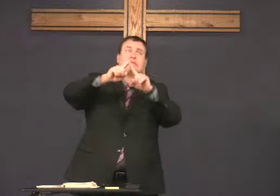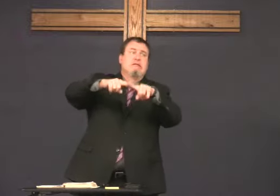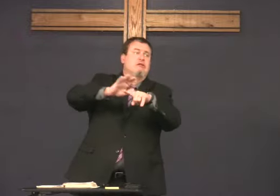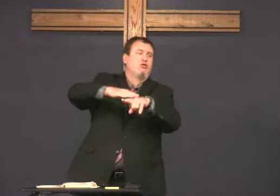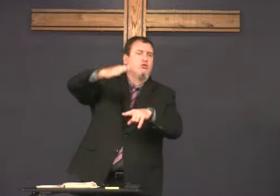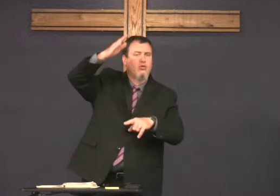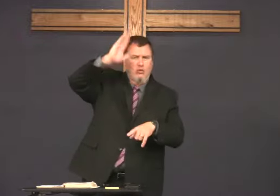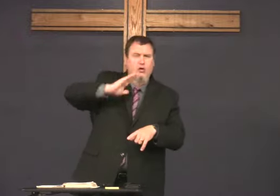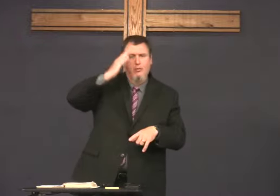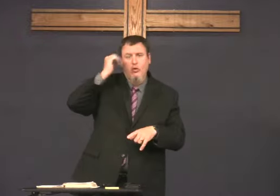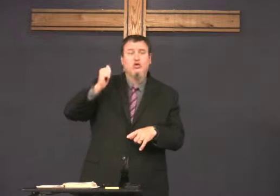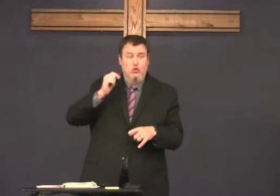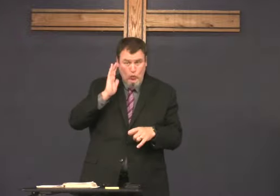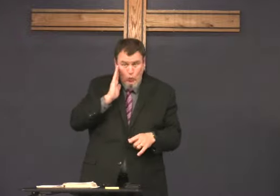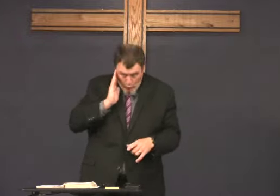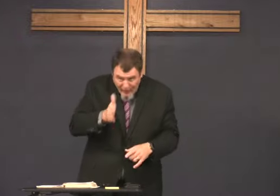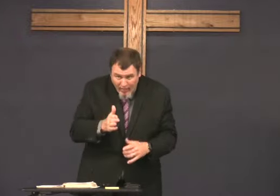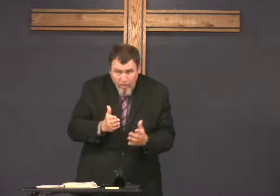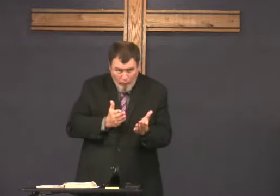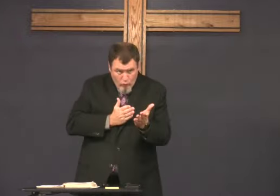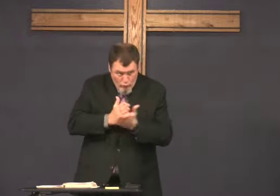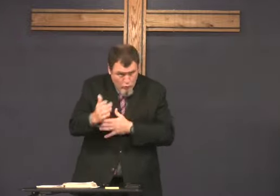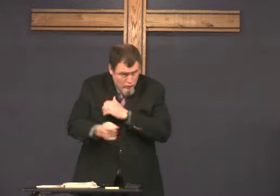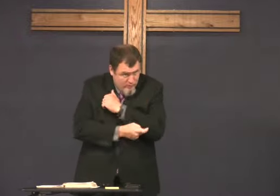what you're going through and depend on God.